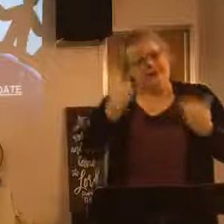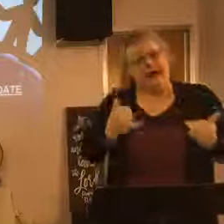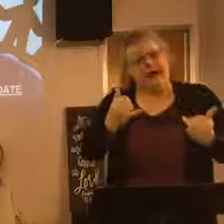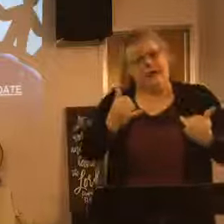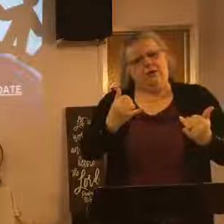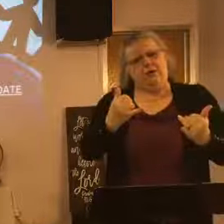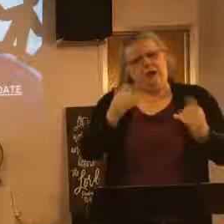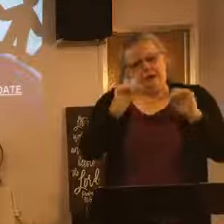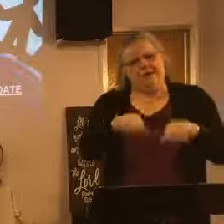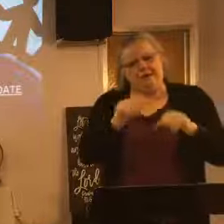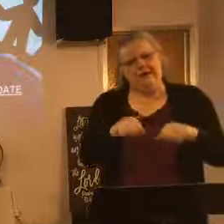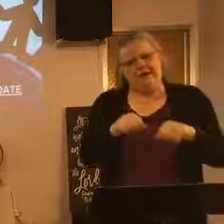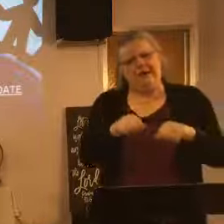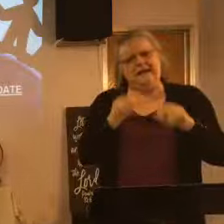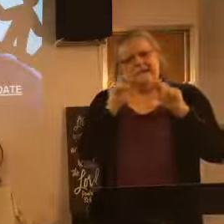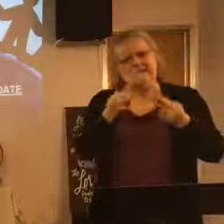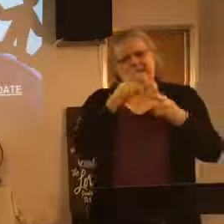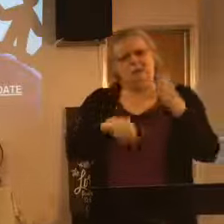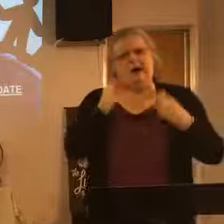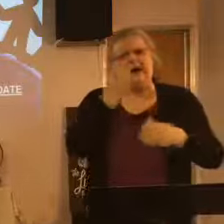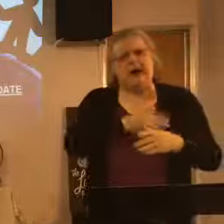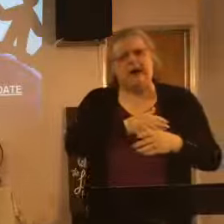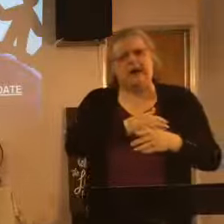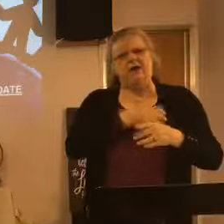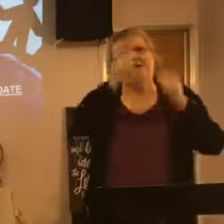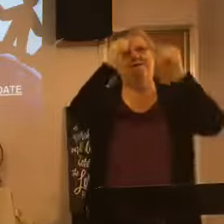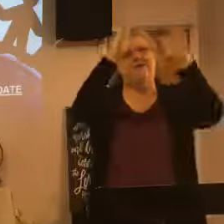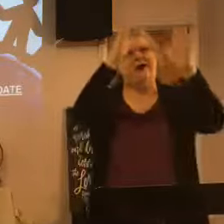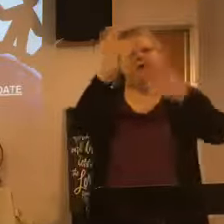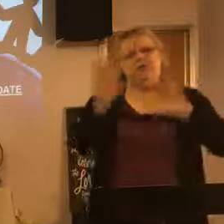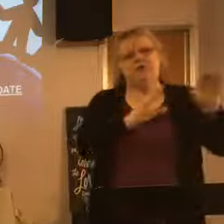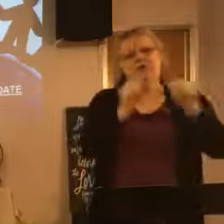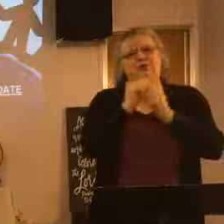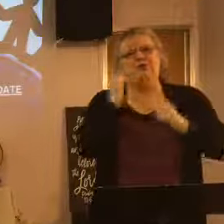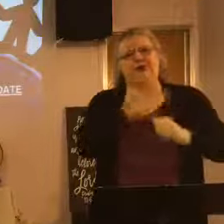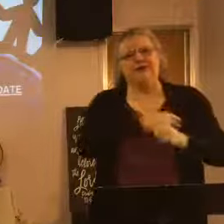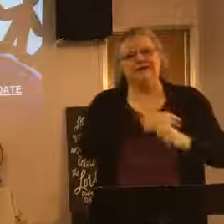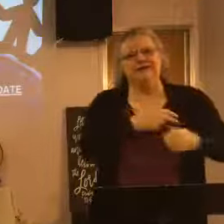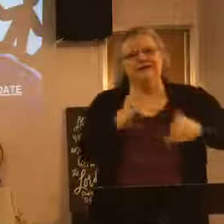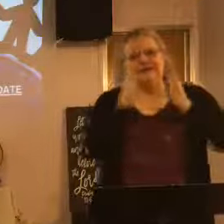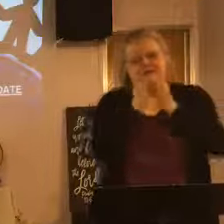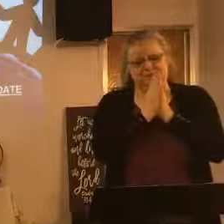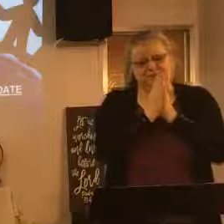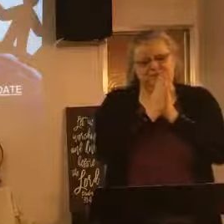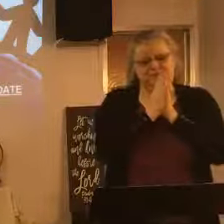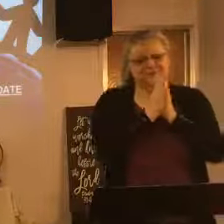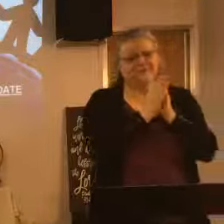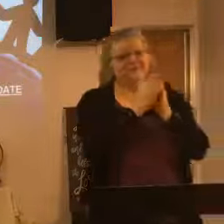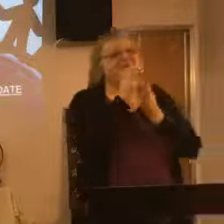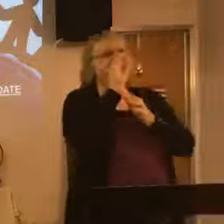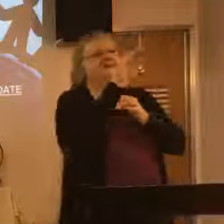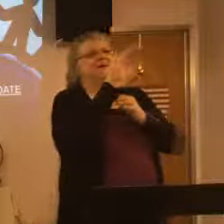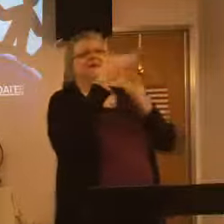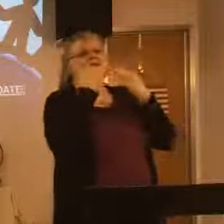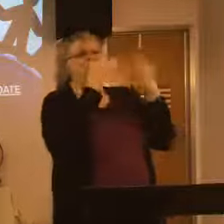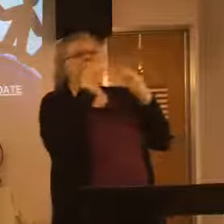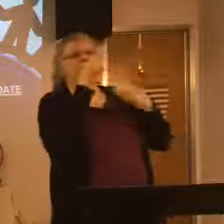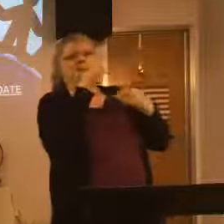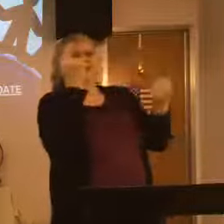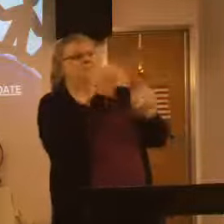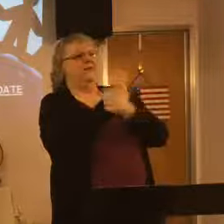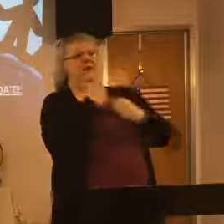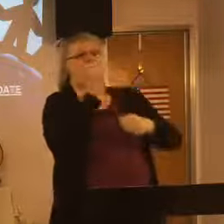we're in time out and see what our dad will do with us. Let's pray. Father, I do thank you that you love us. And I